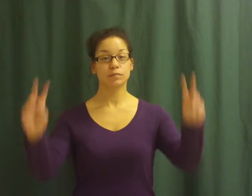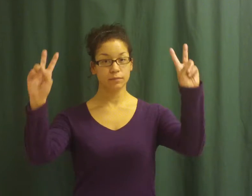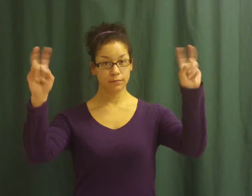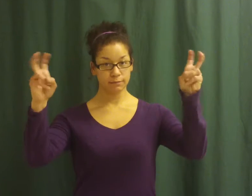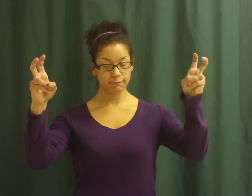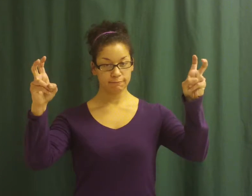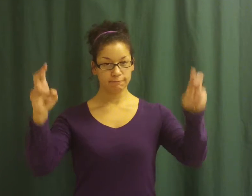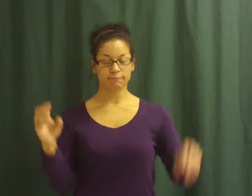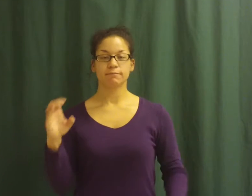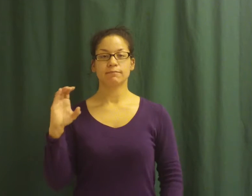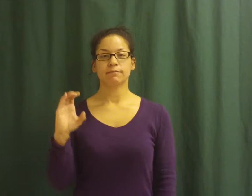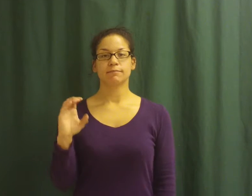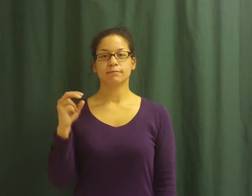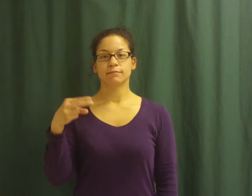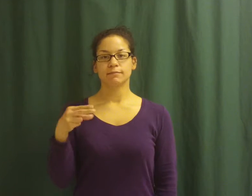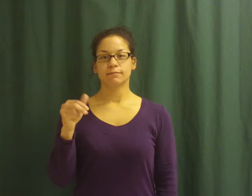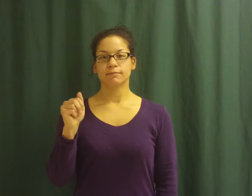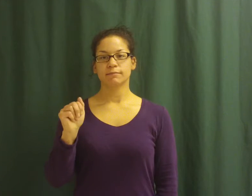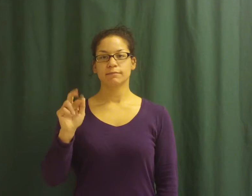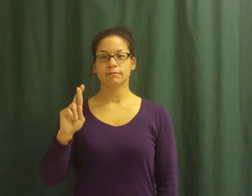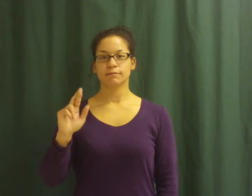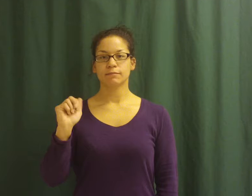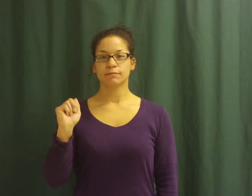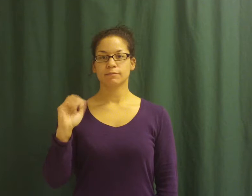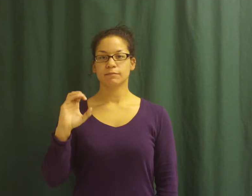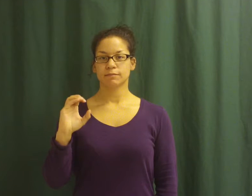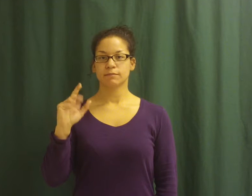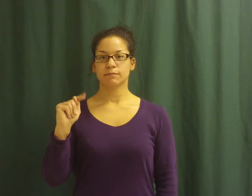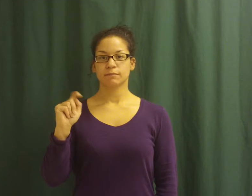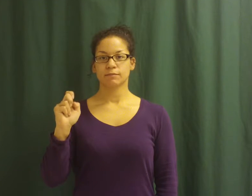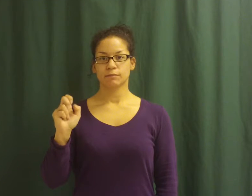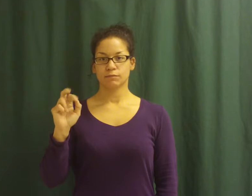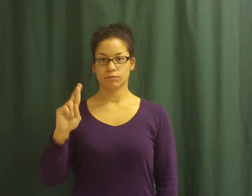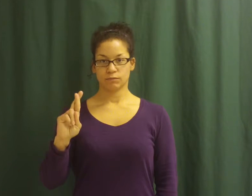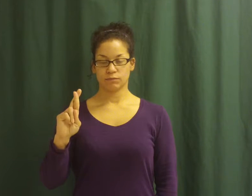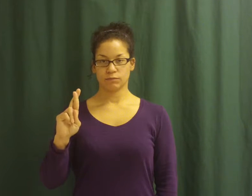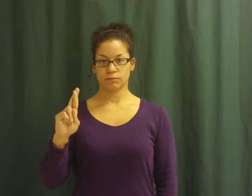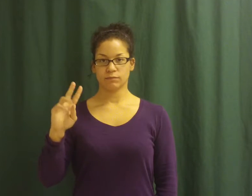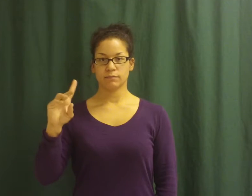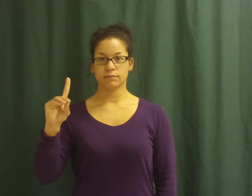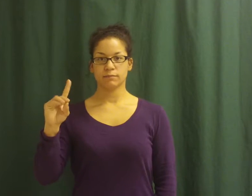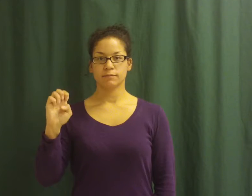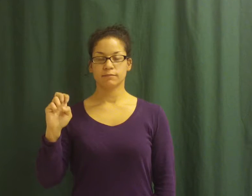character, development, and democratic citizenship.